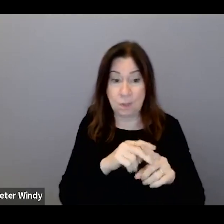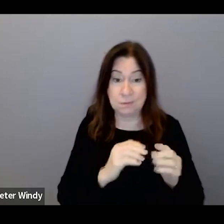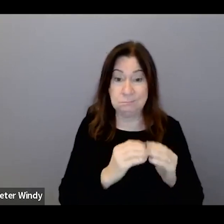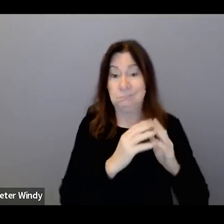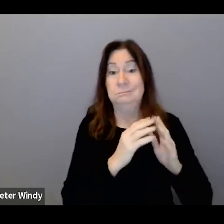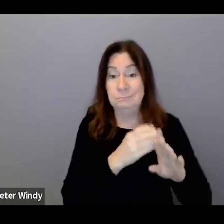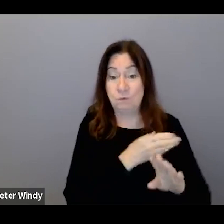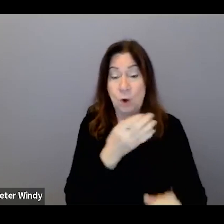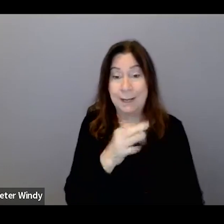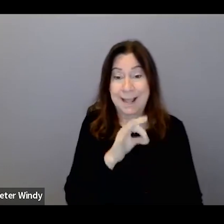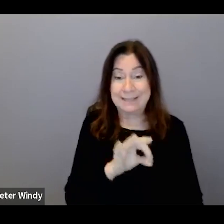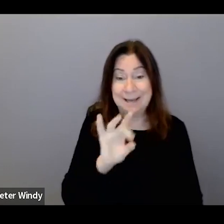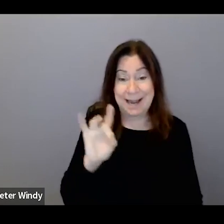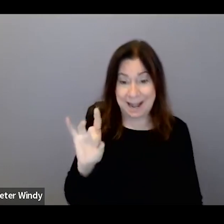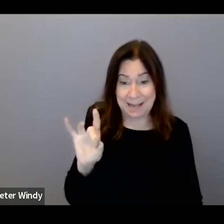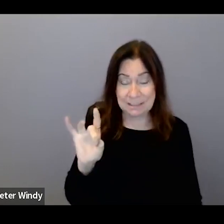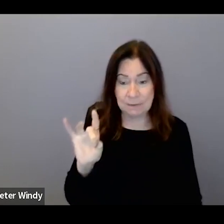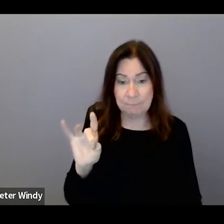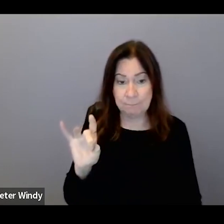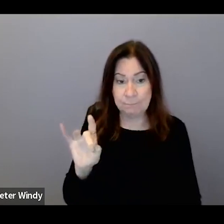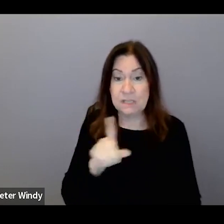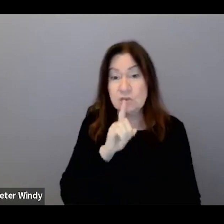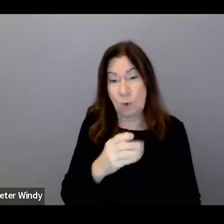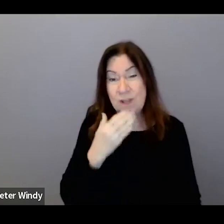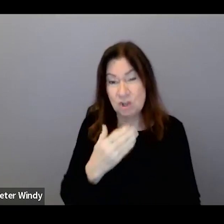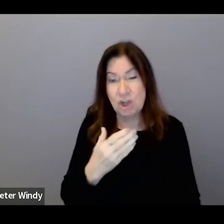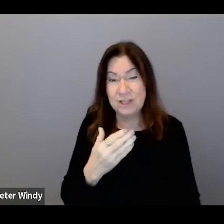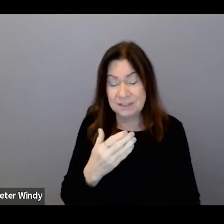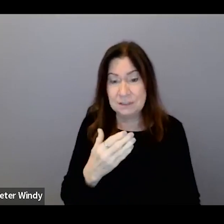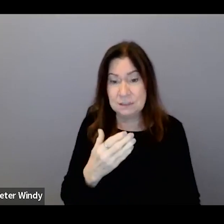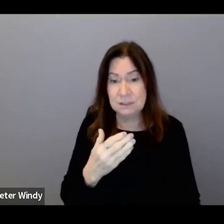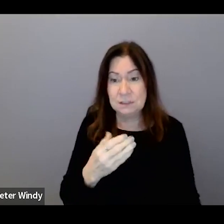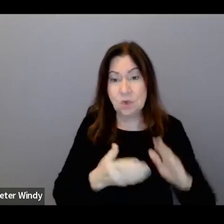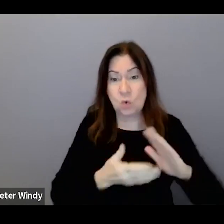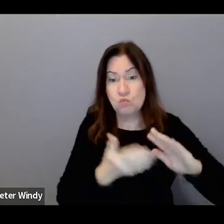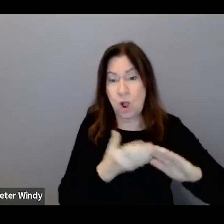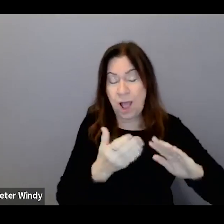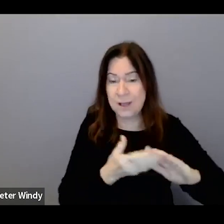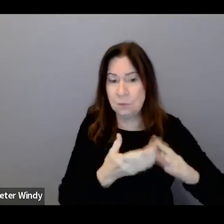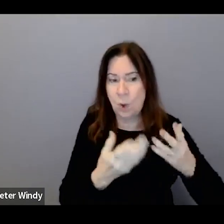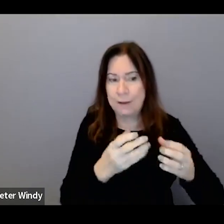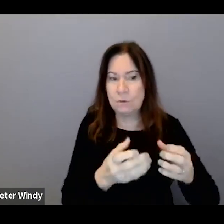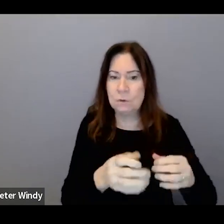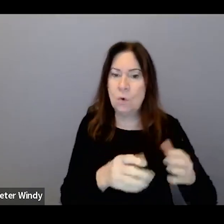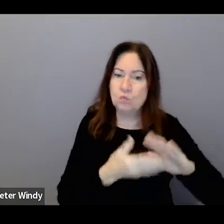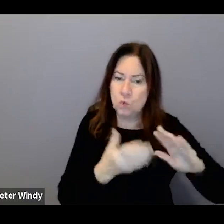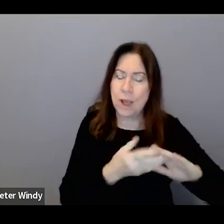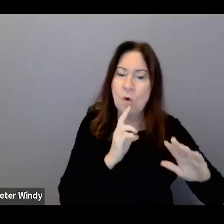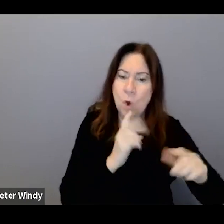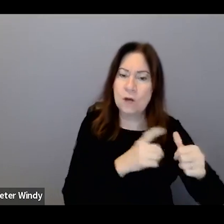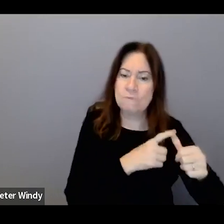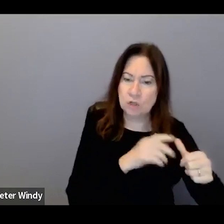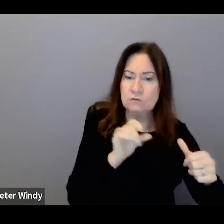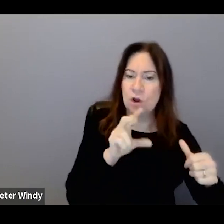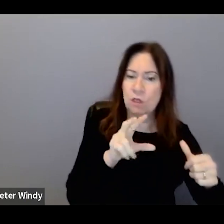before 1988, it is a really good idea to flush whatever sink you're using to gather this water for boiling for 30